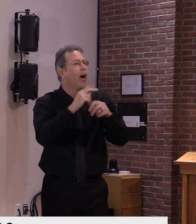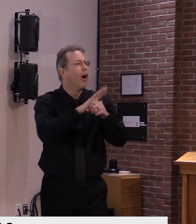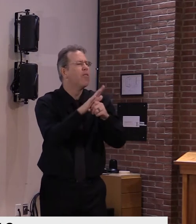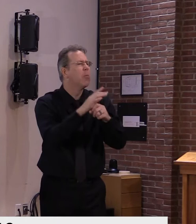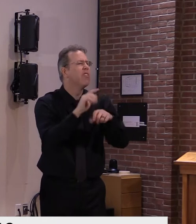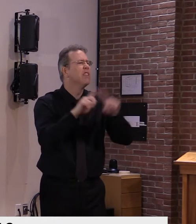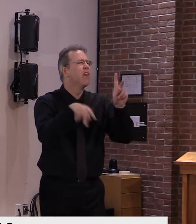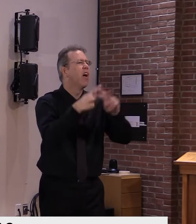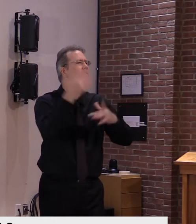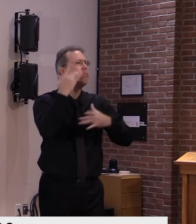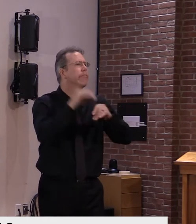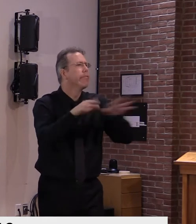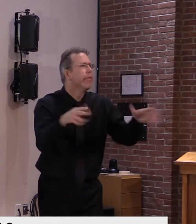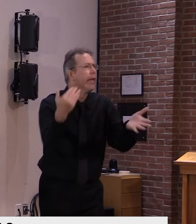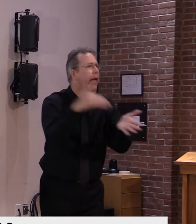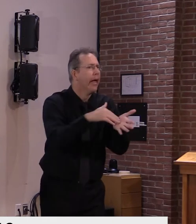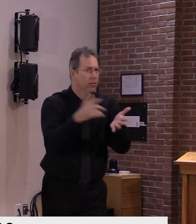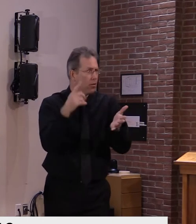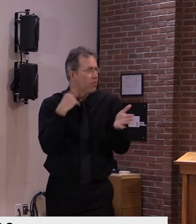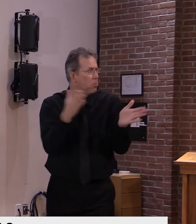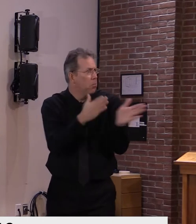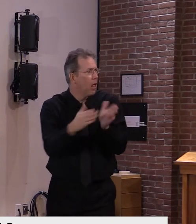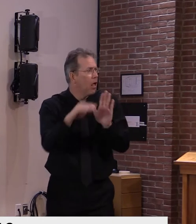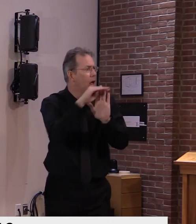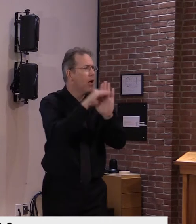or health professionals anyway might be